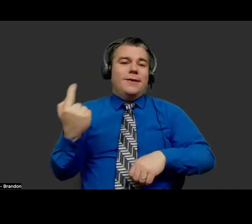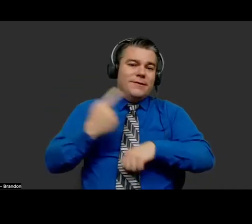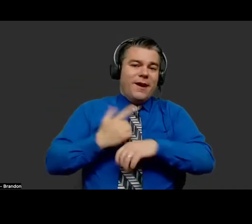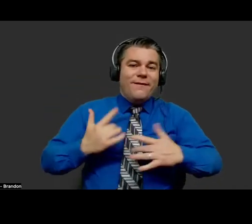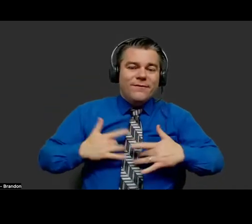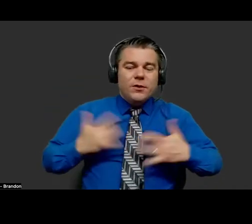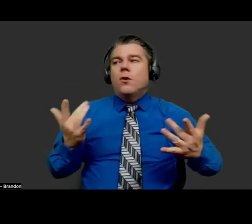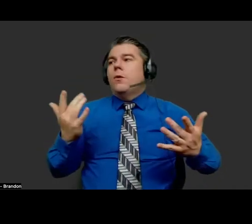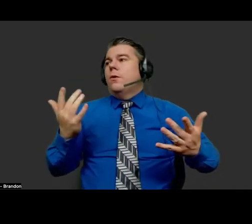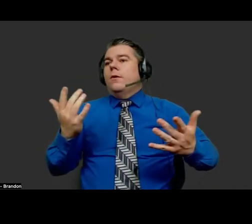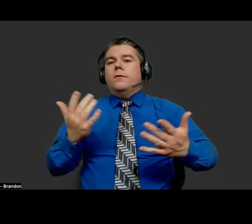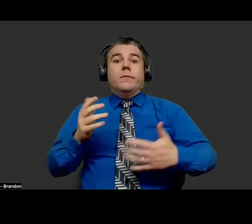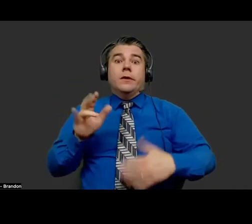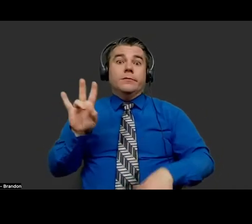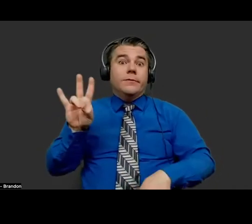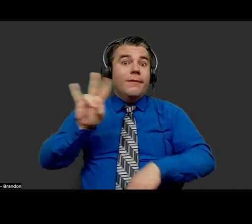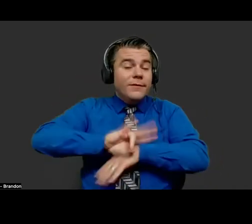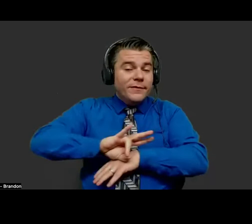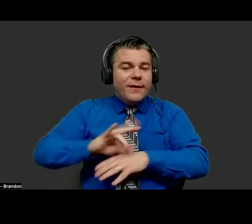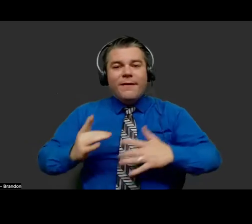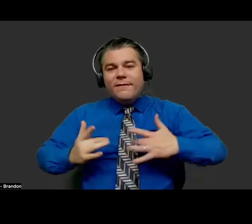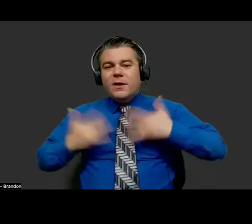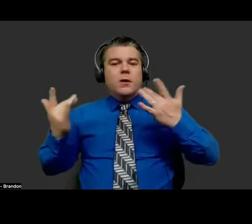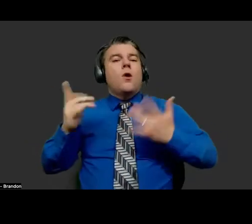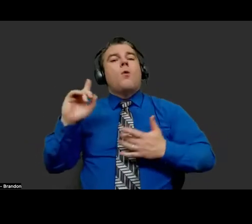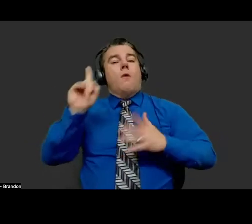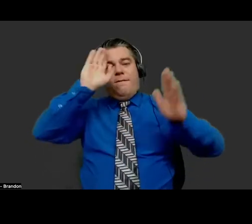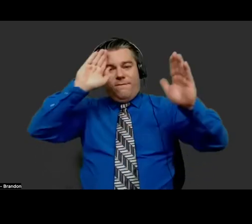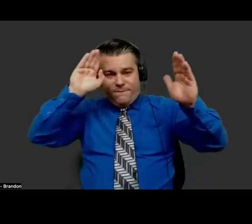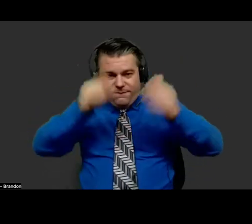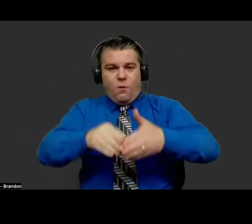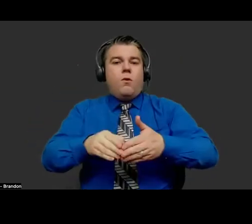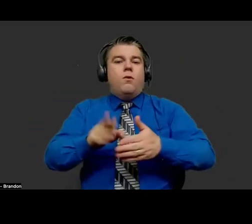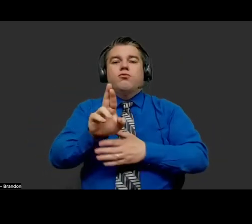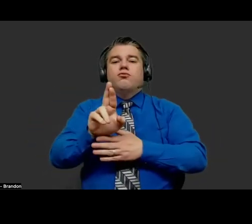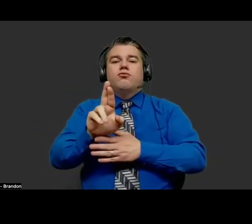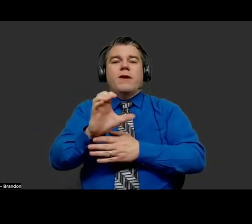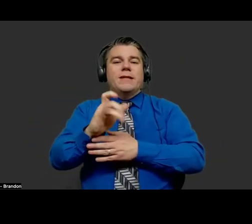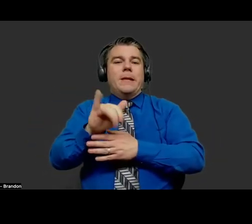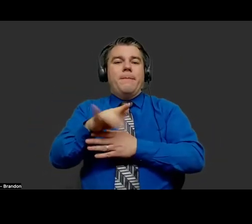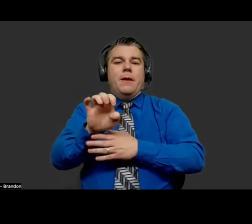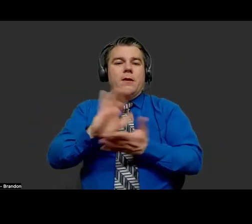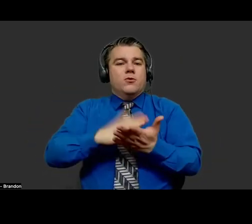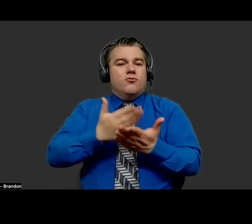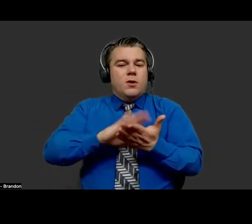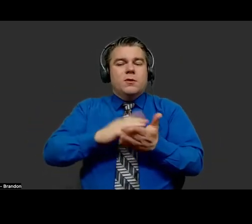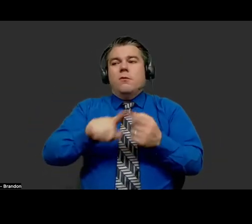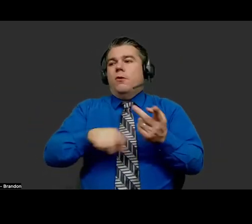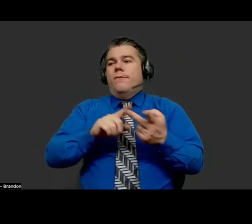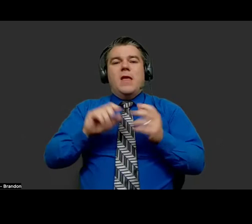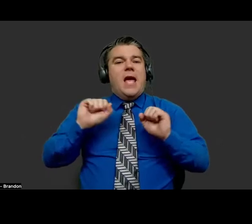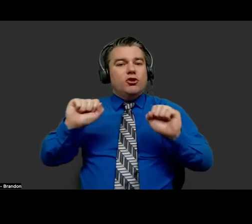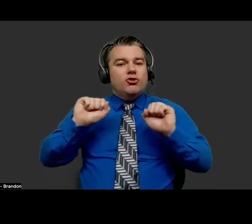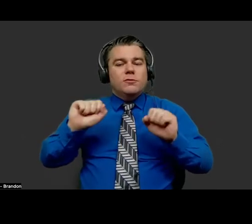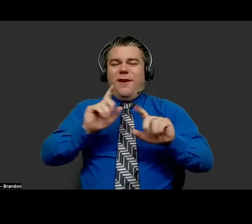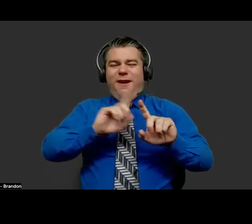just like a 7-day event where we focus in on recipes and exercises and all these different things, but